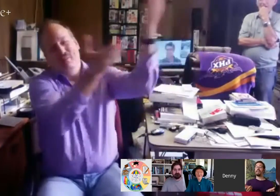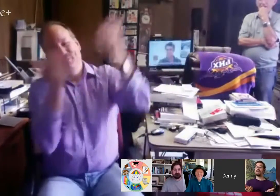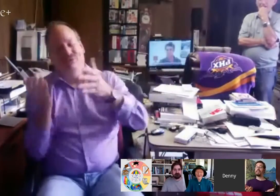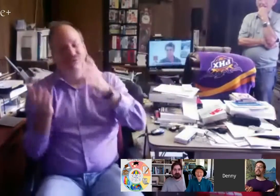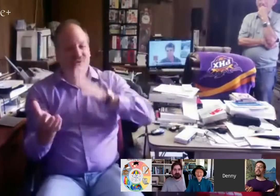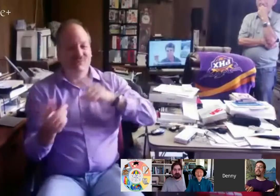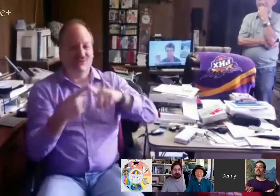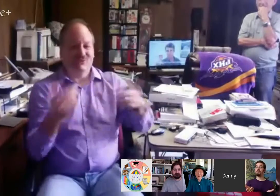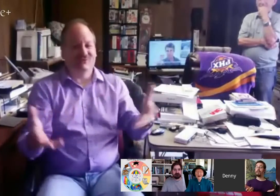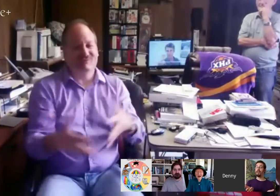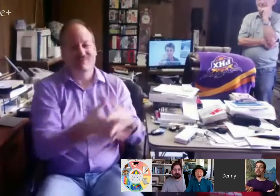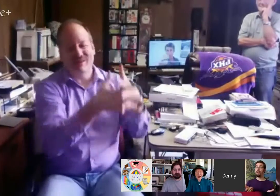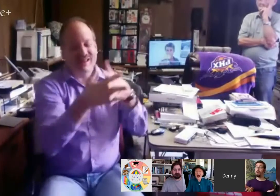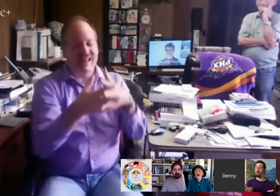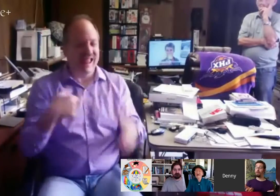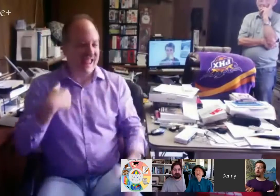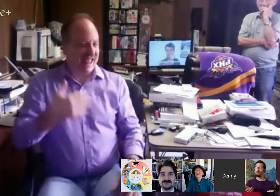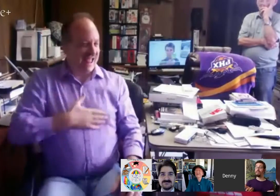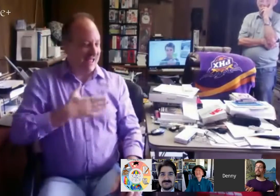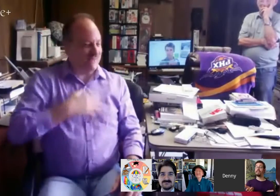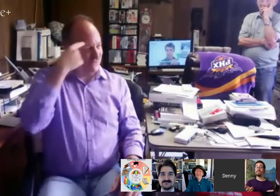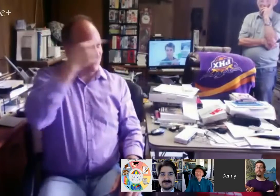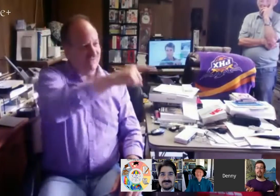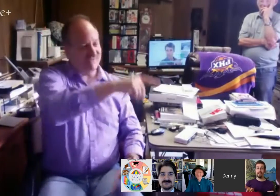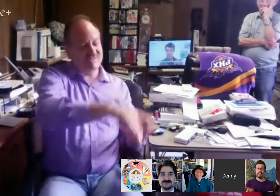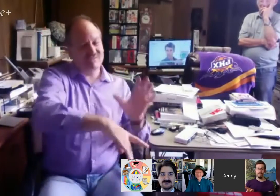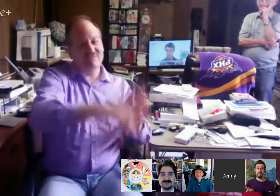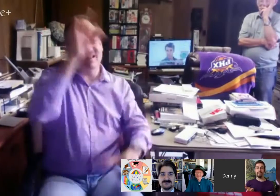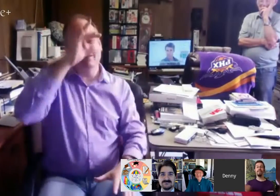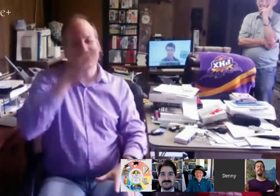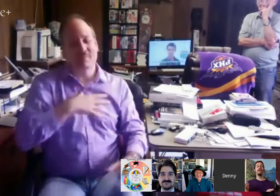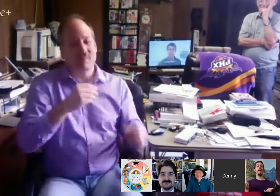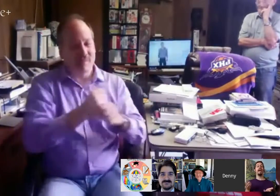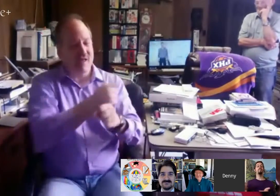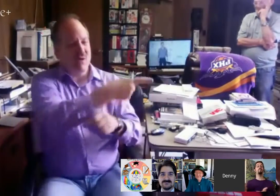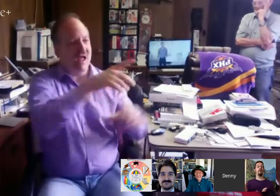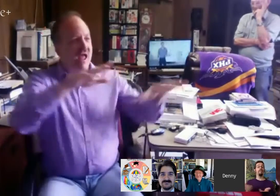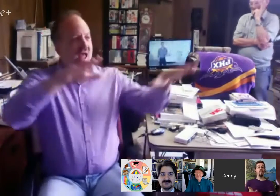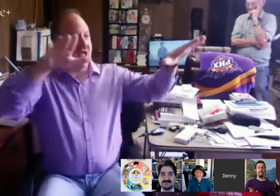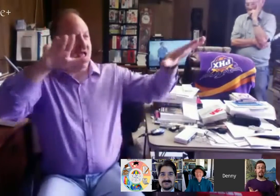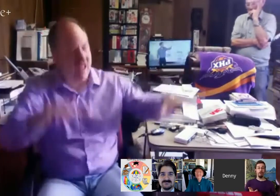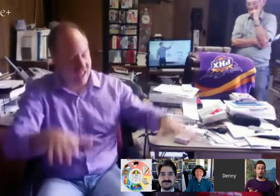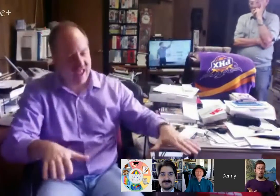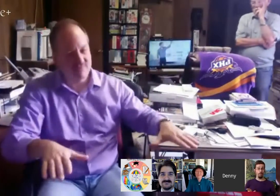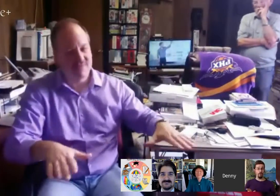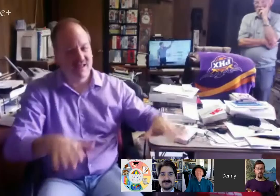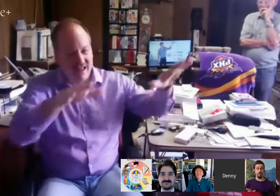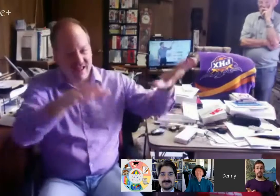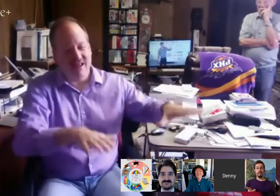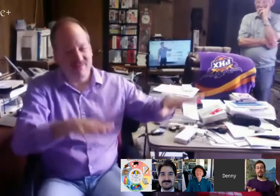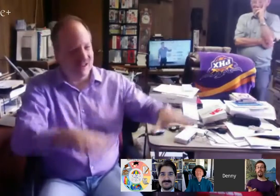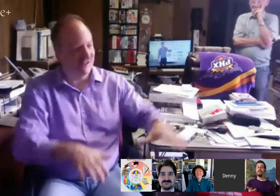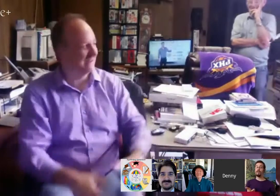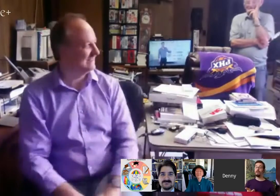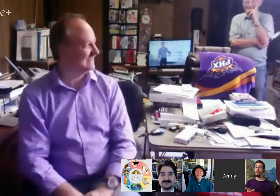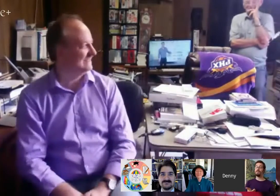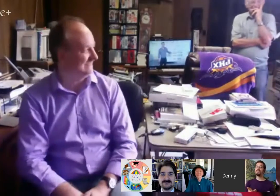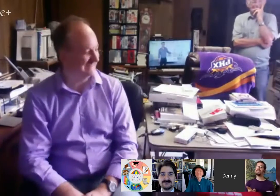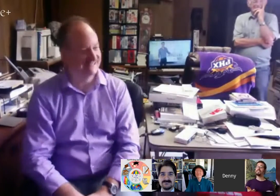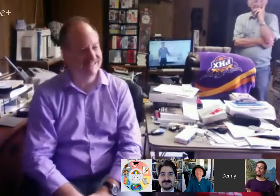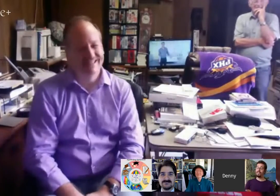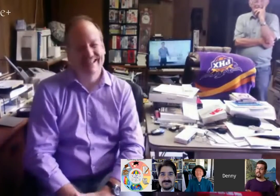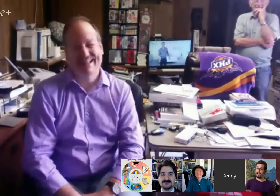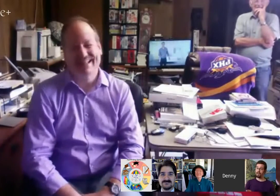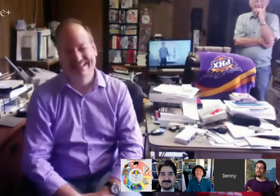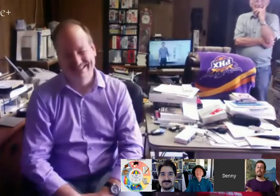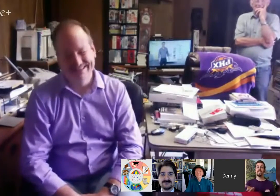I found out he had met a woman in Saudi Arabia and brought her over to America, and they were able